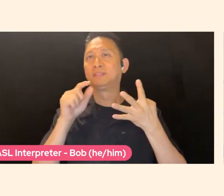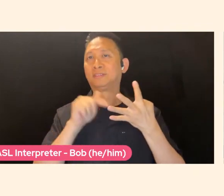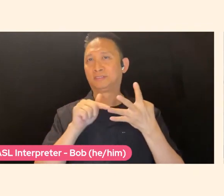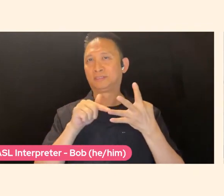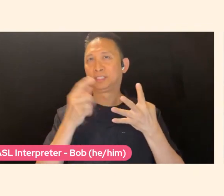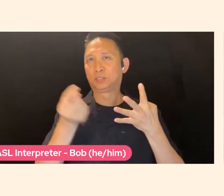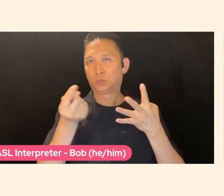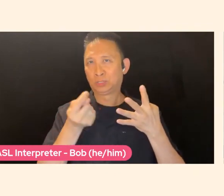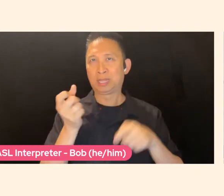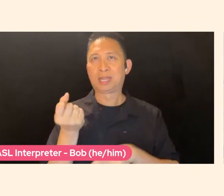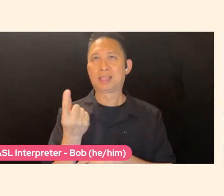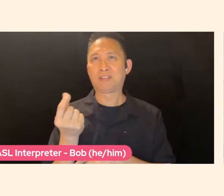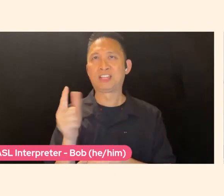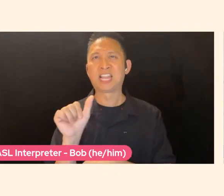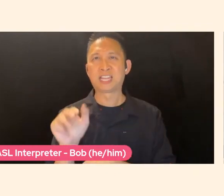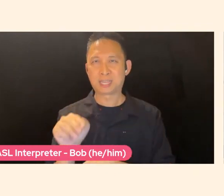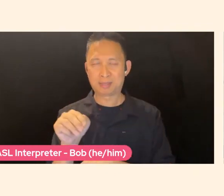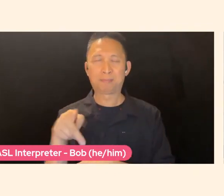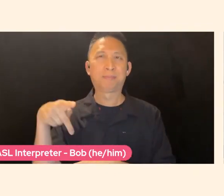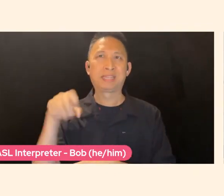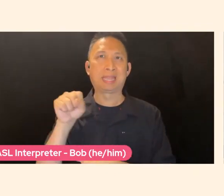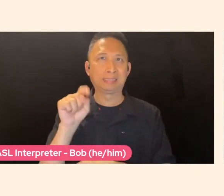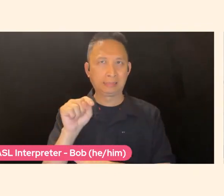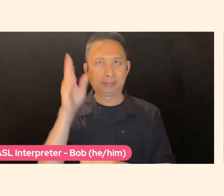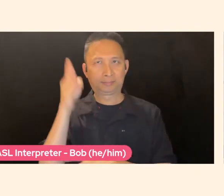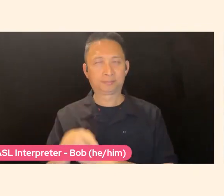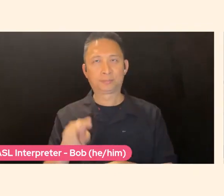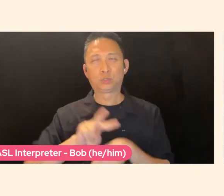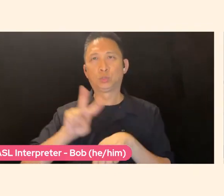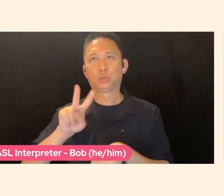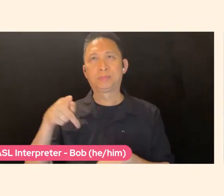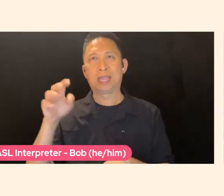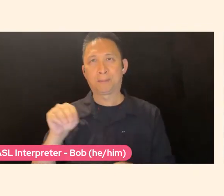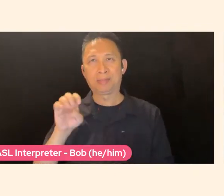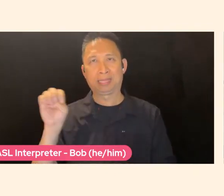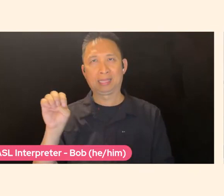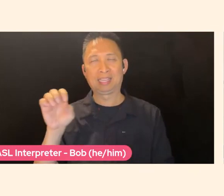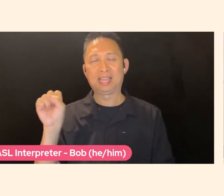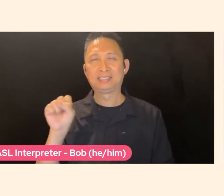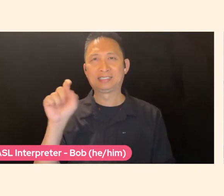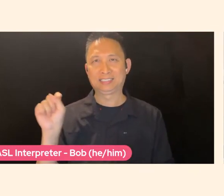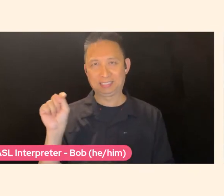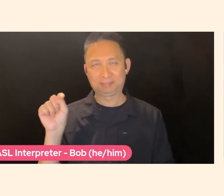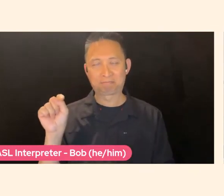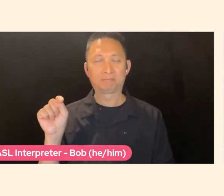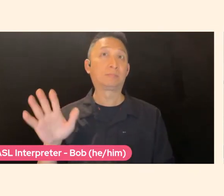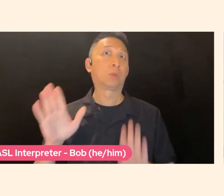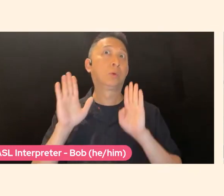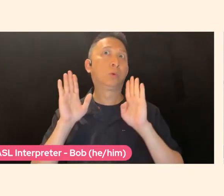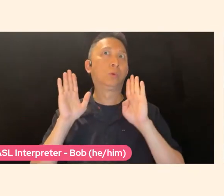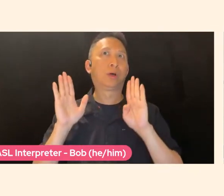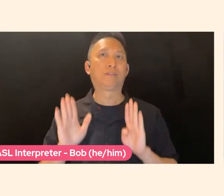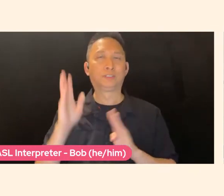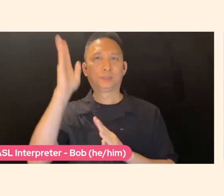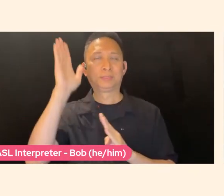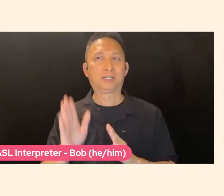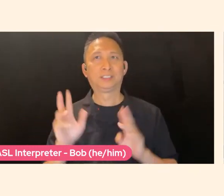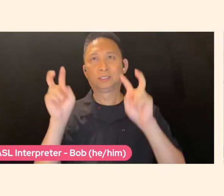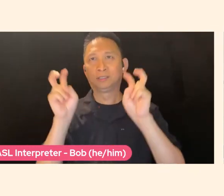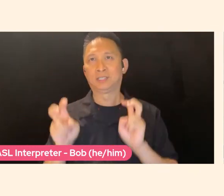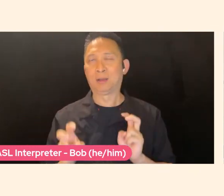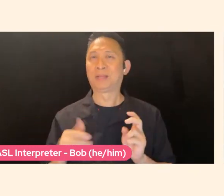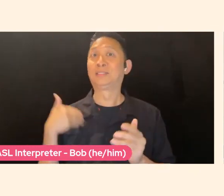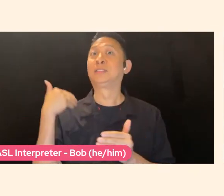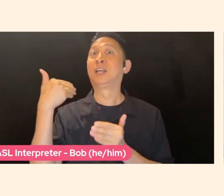11 a.m. PST, 2 p.m. EST. We have an outstanding lineup of speakers and topics that promise